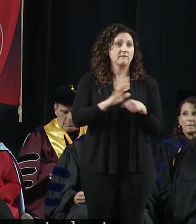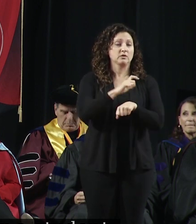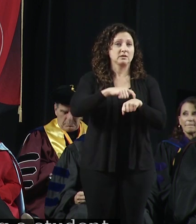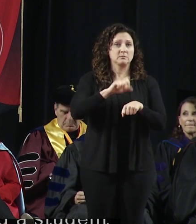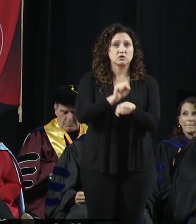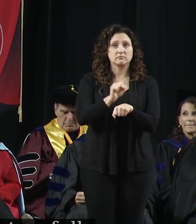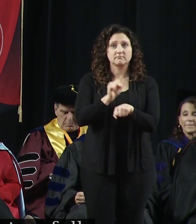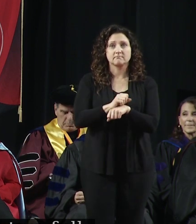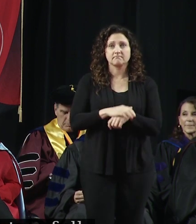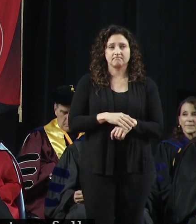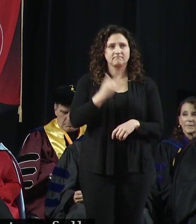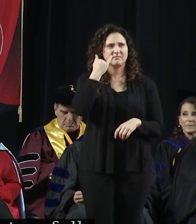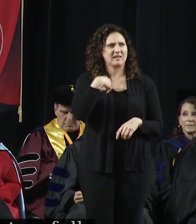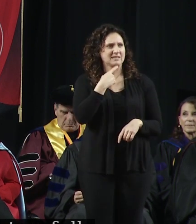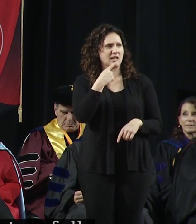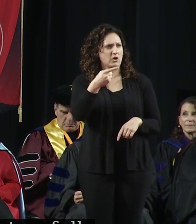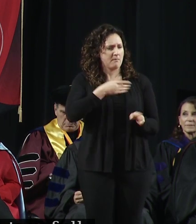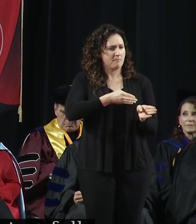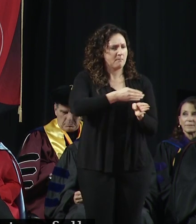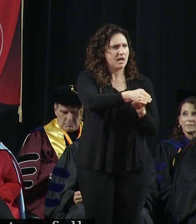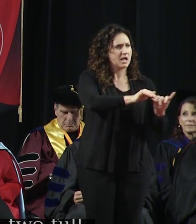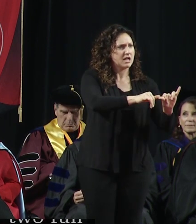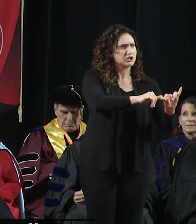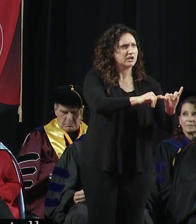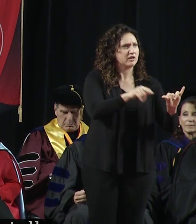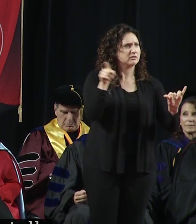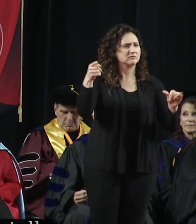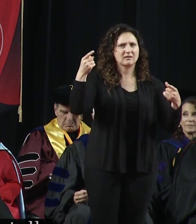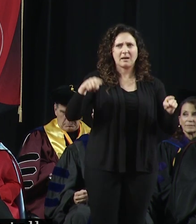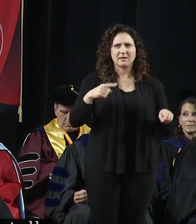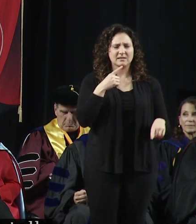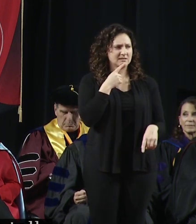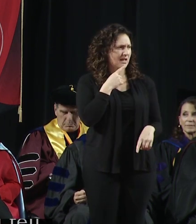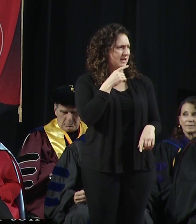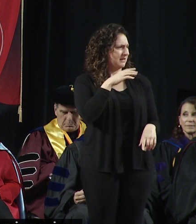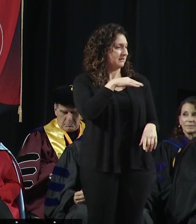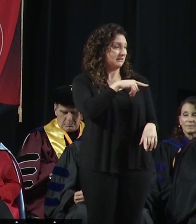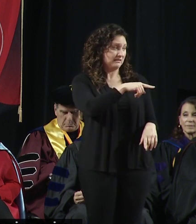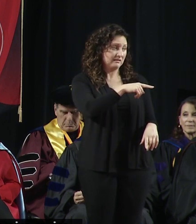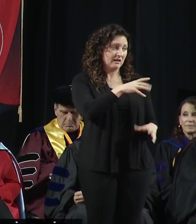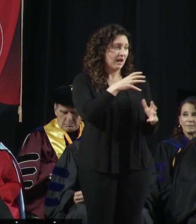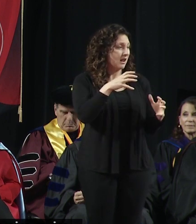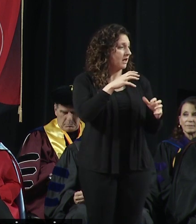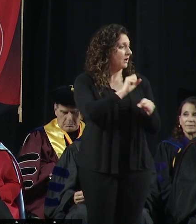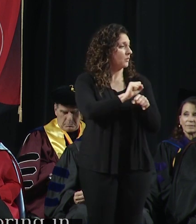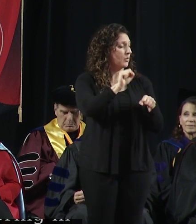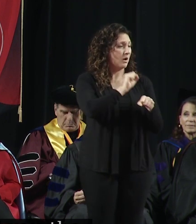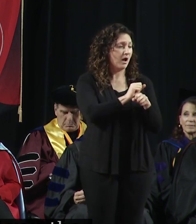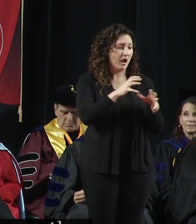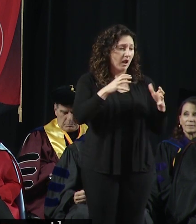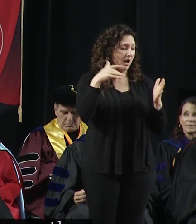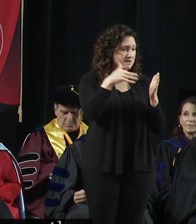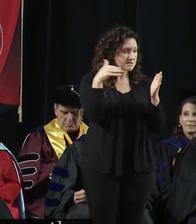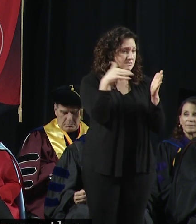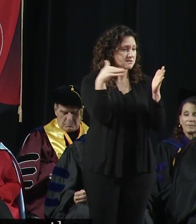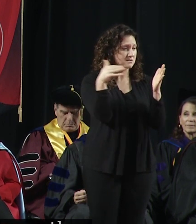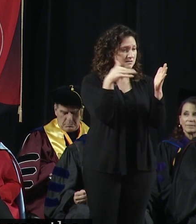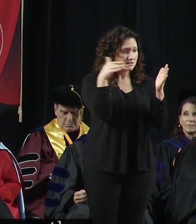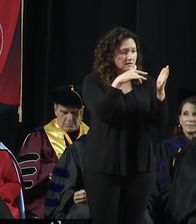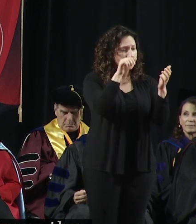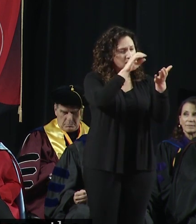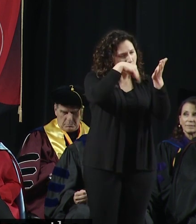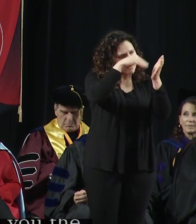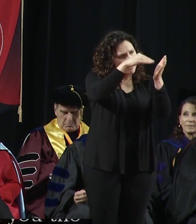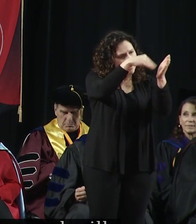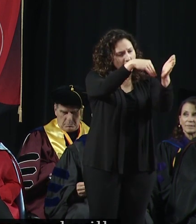tell someone that you're majoring in engineering, they tell you the course load is very rigorous and will require lots of studying. But when you